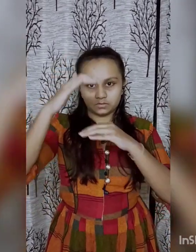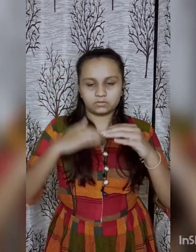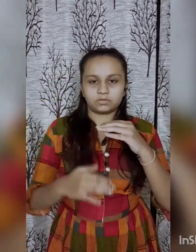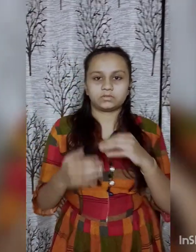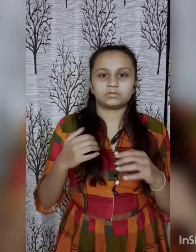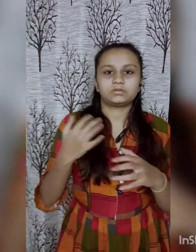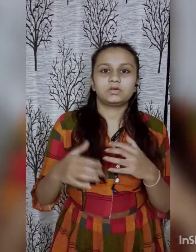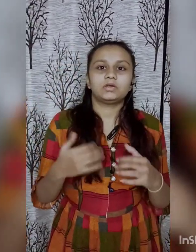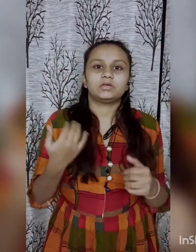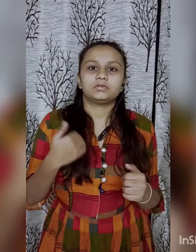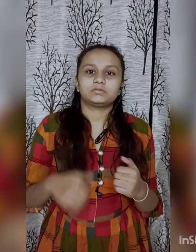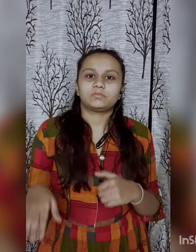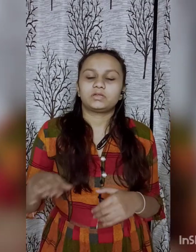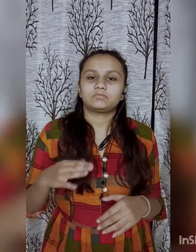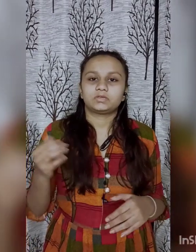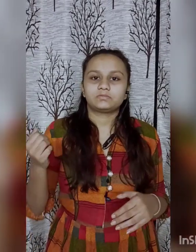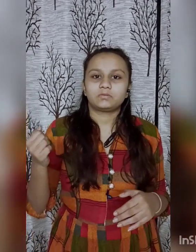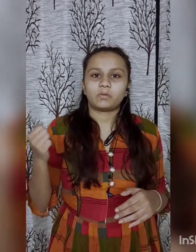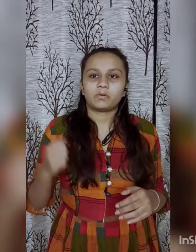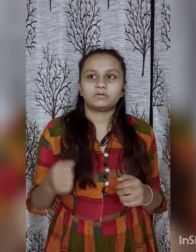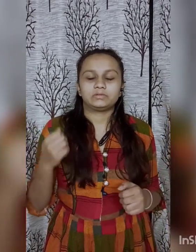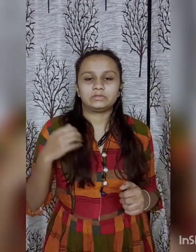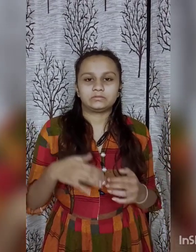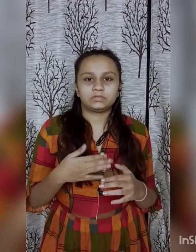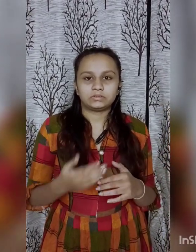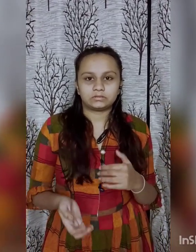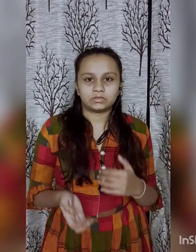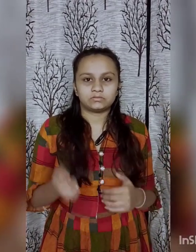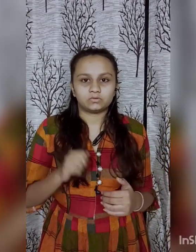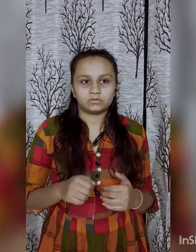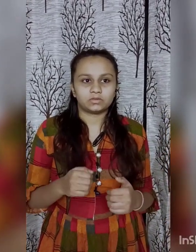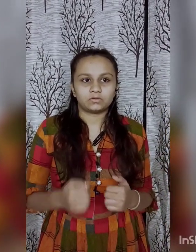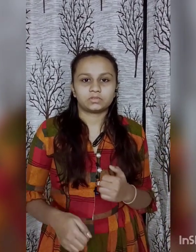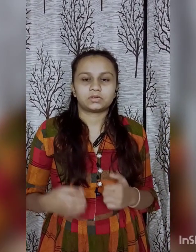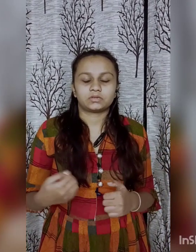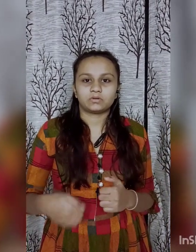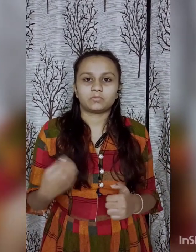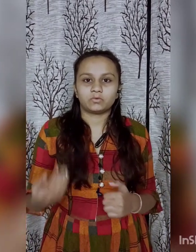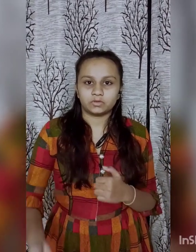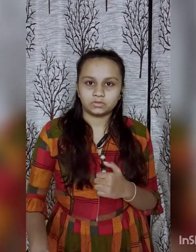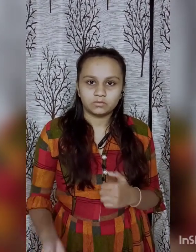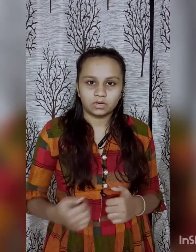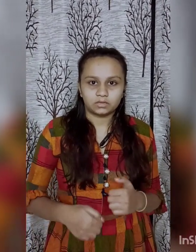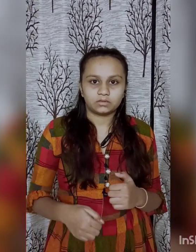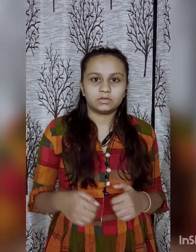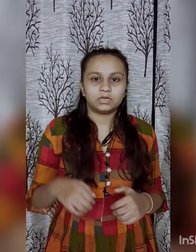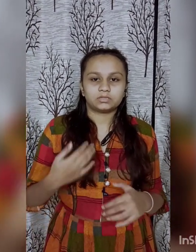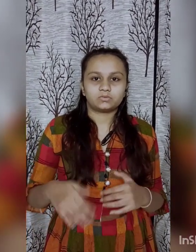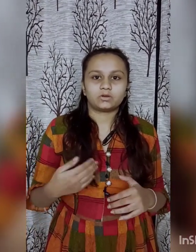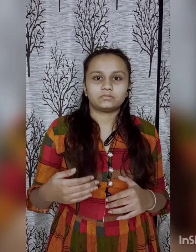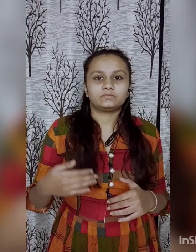advances, the maximum amount by the loan which can be given to a single individual party, and so on. These